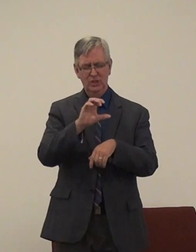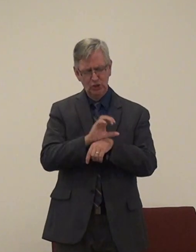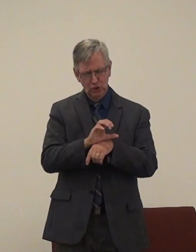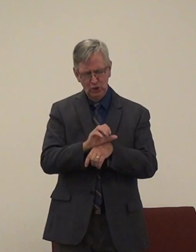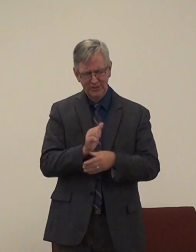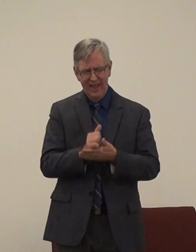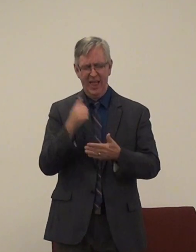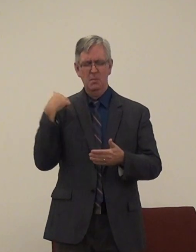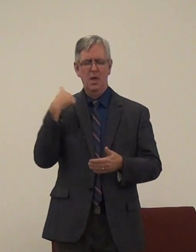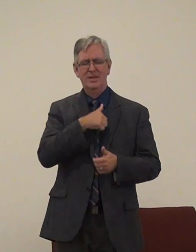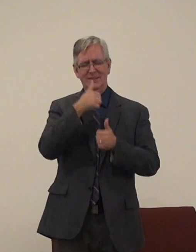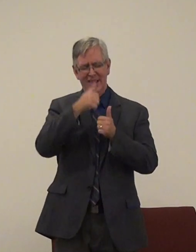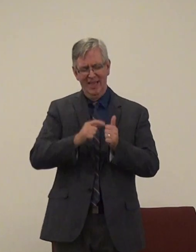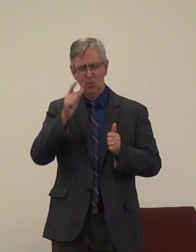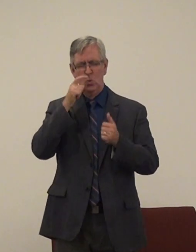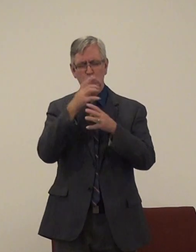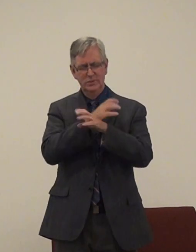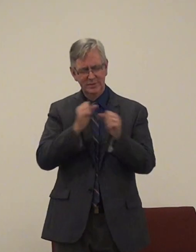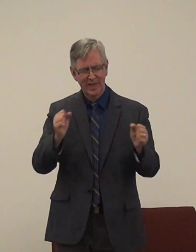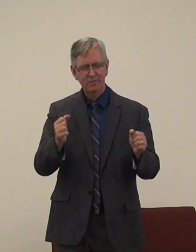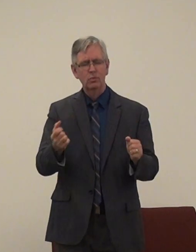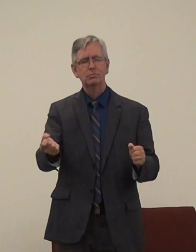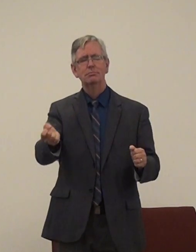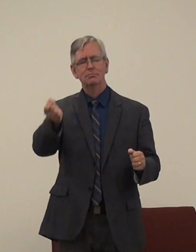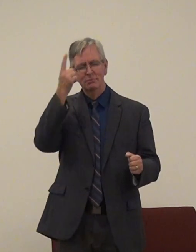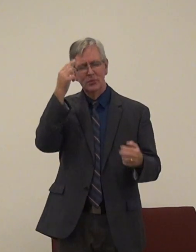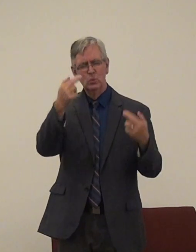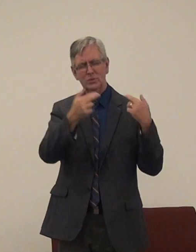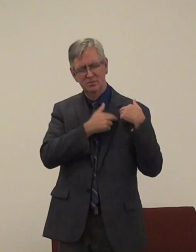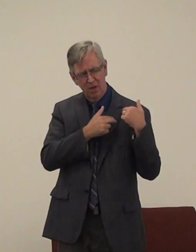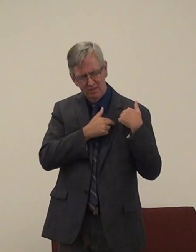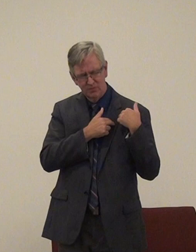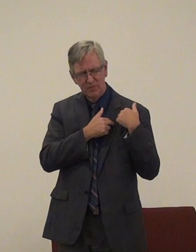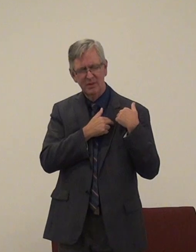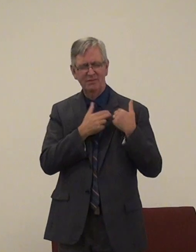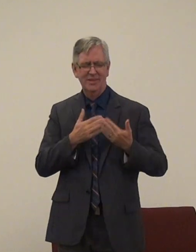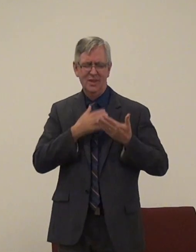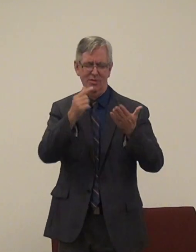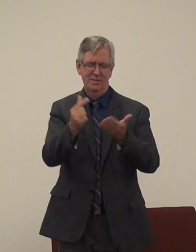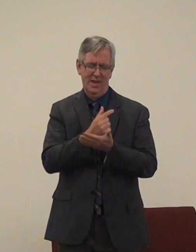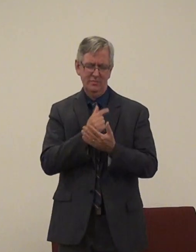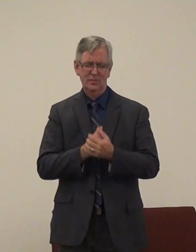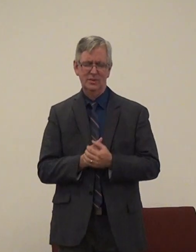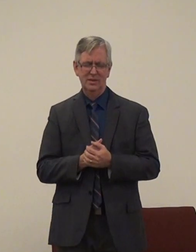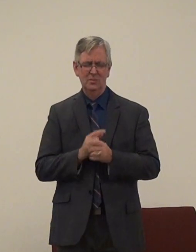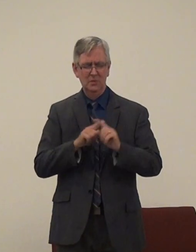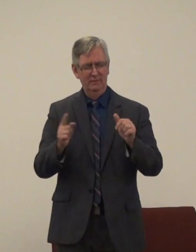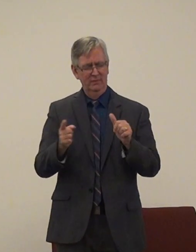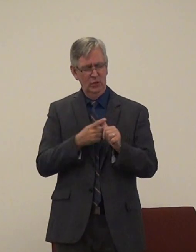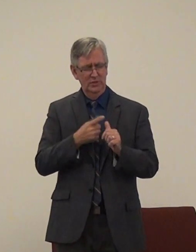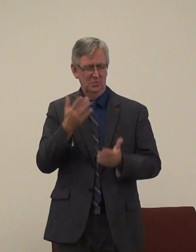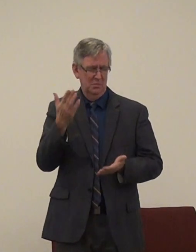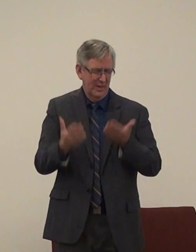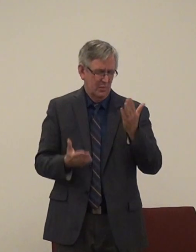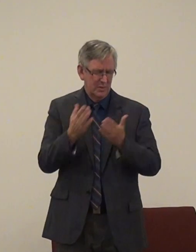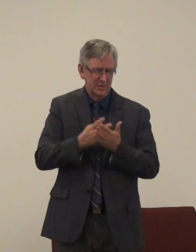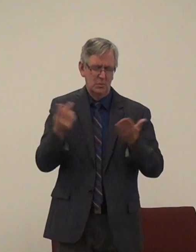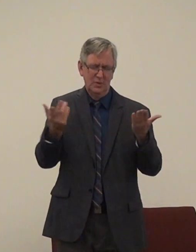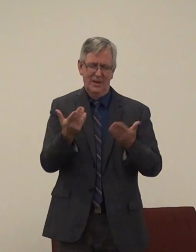here, it's a waste. Lord, I pray that you'll help the people here to take the gospel here in